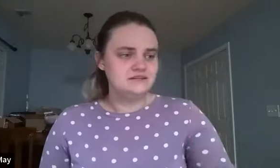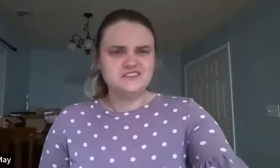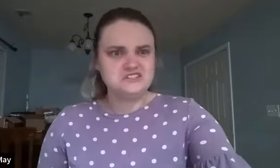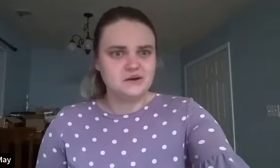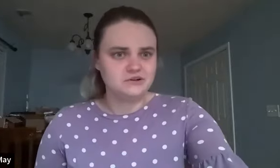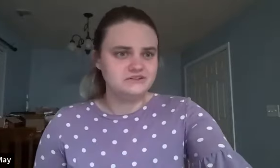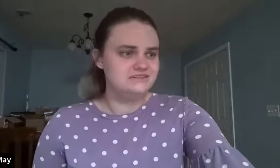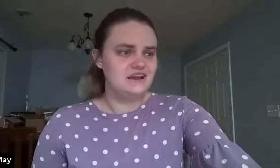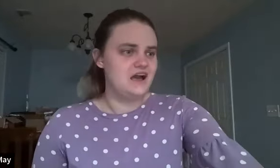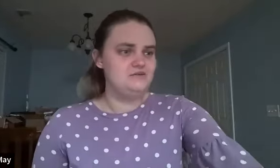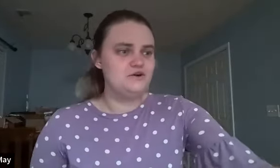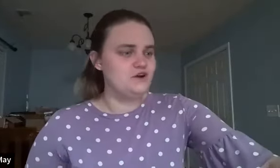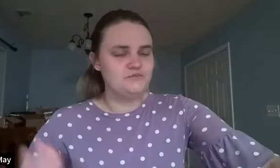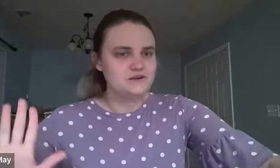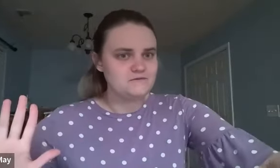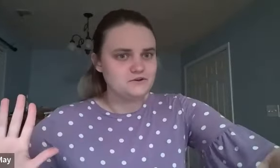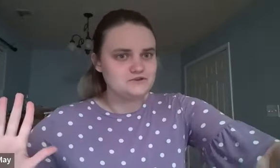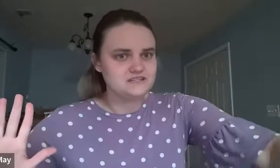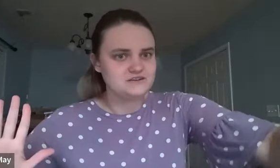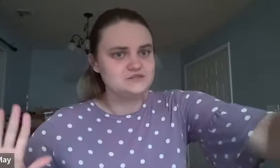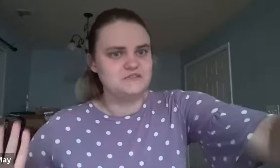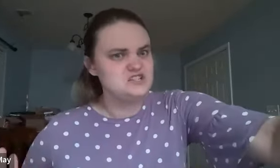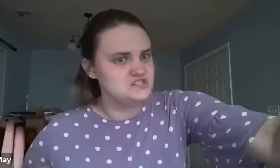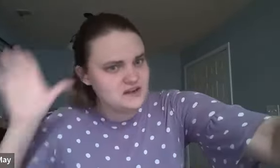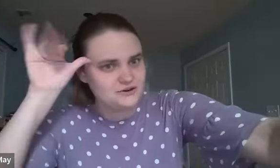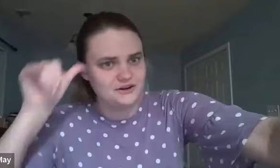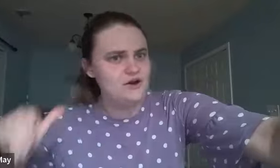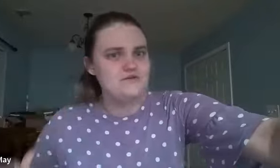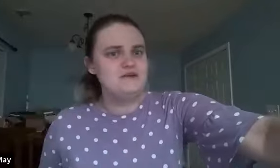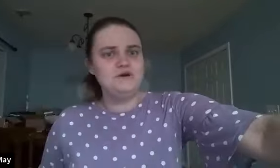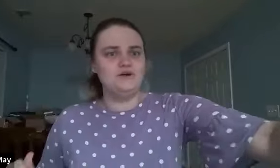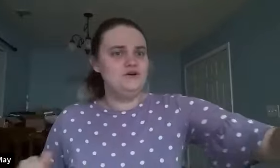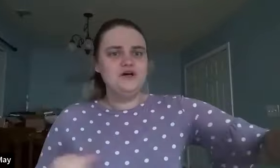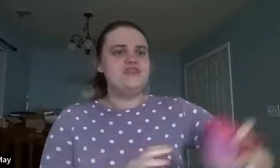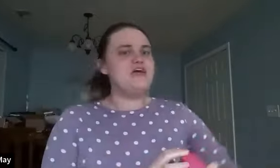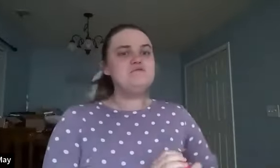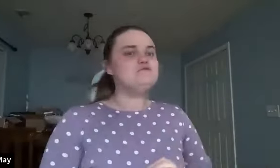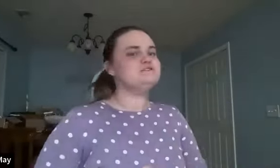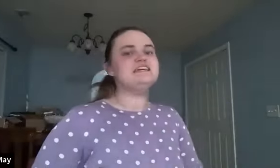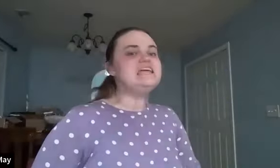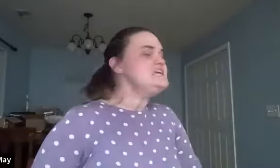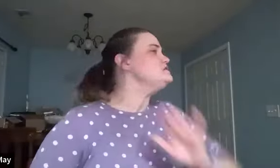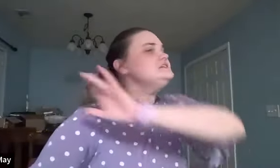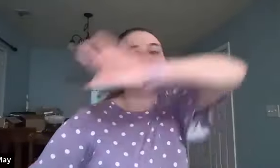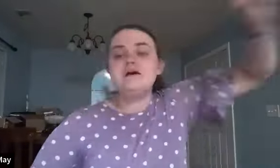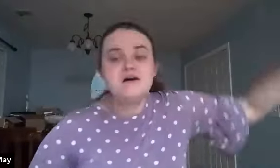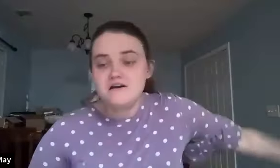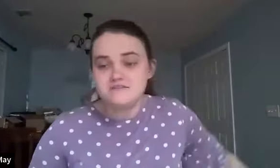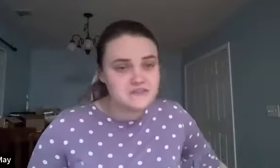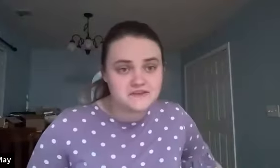they're stubborn. I don't know if y'all been around 4th through 6th graders, but they're stubborn. Oh, they will pretend all day long that they've